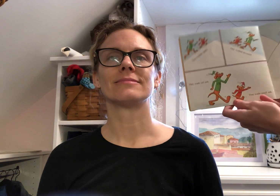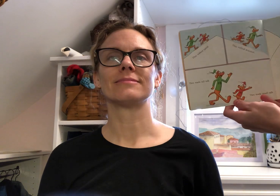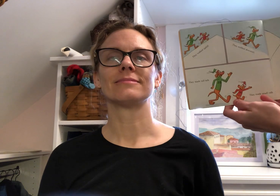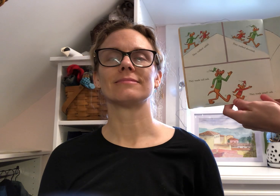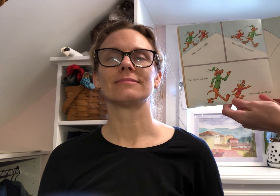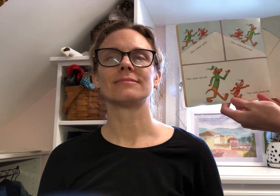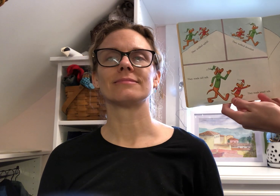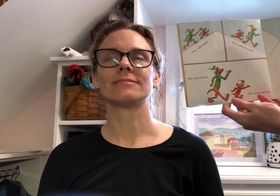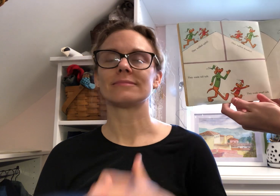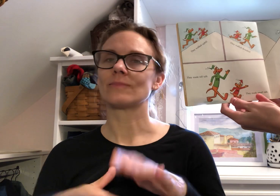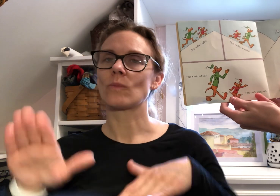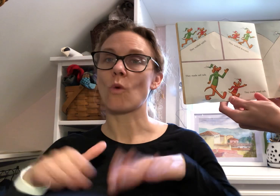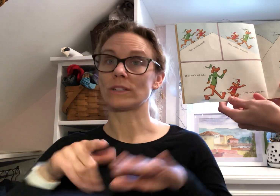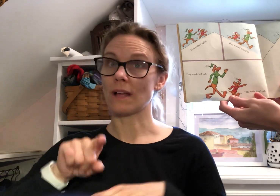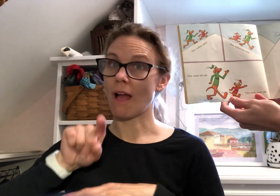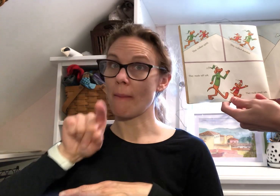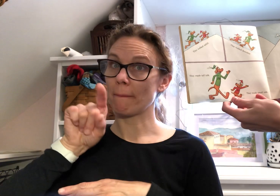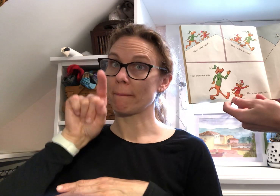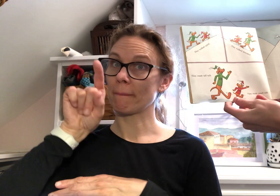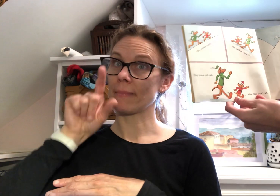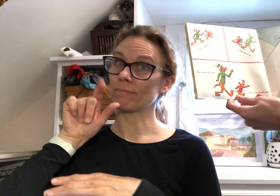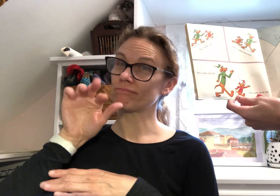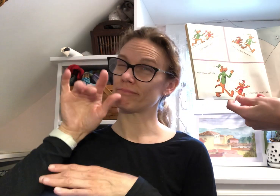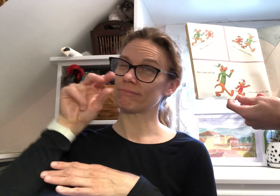When morning came, Fred called on the phone.